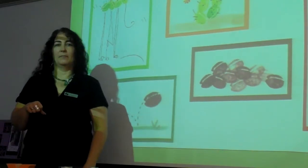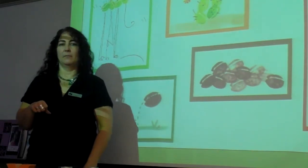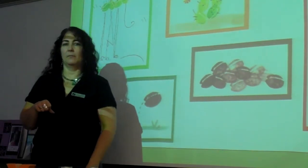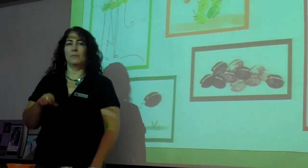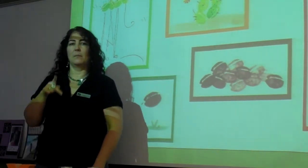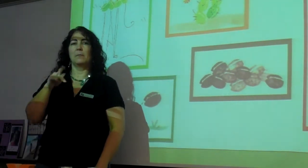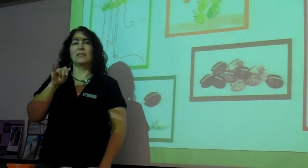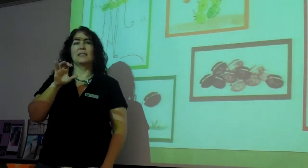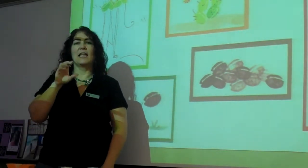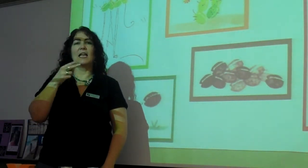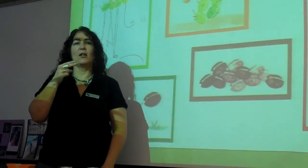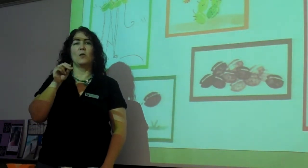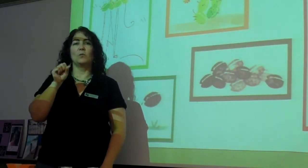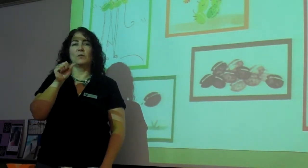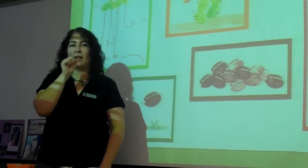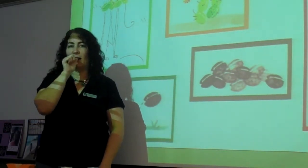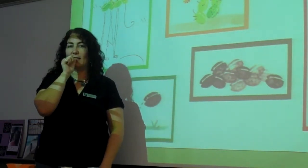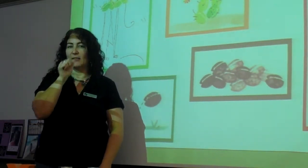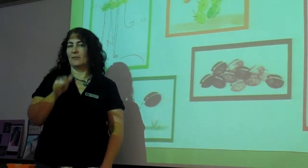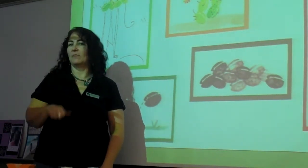Audience members suggest it looks like pistachio nuts.